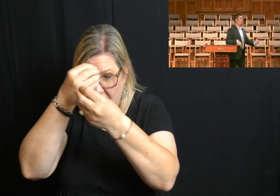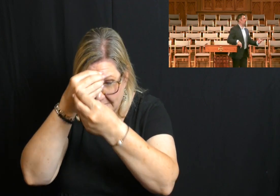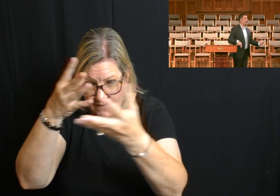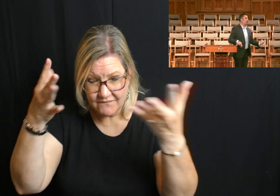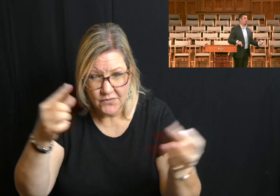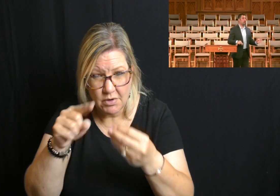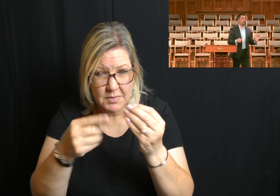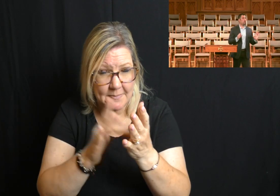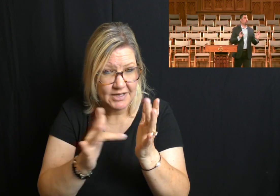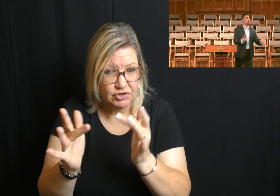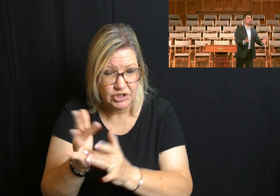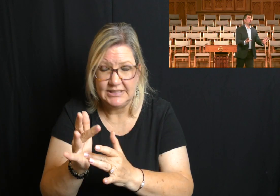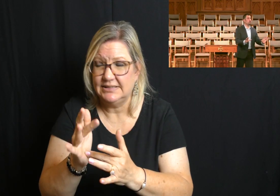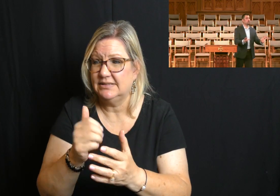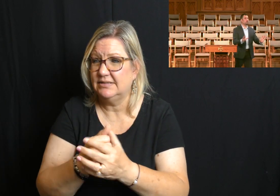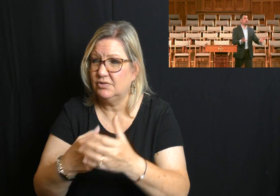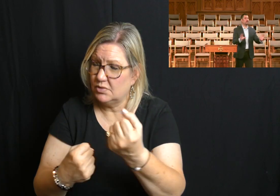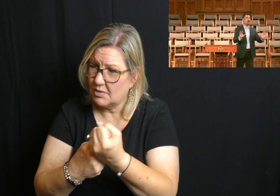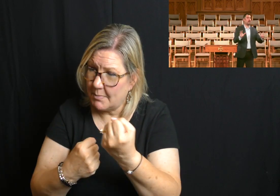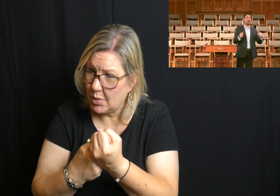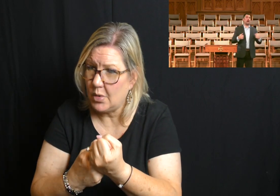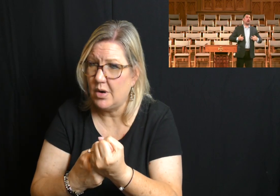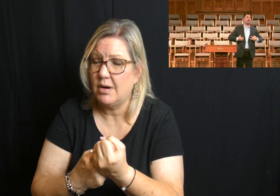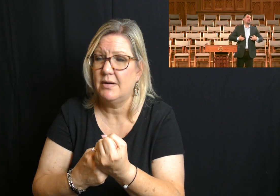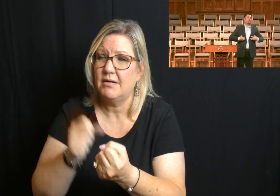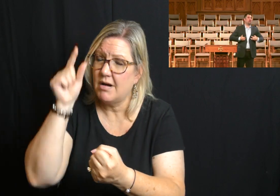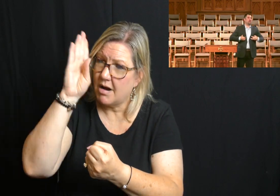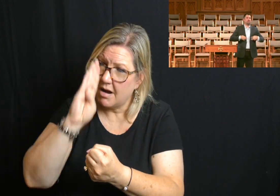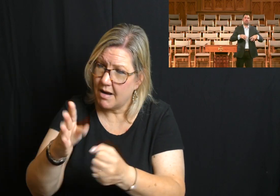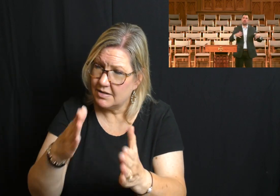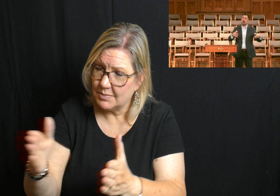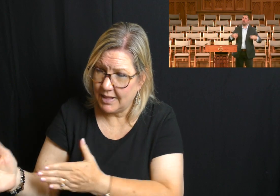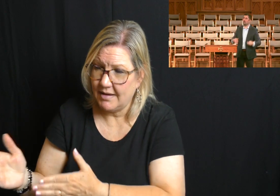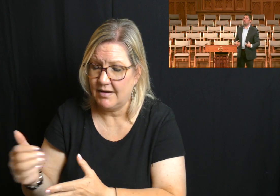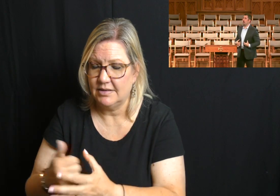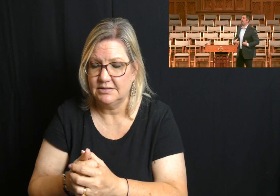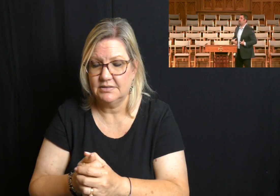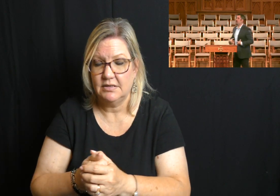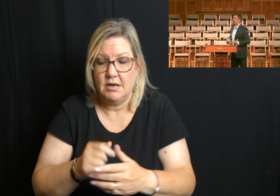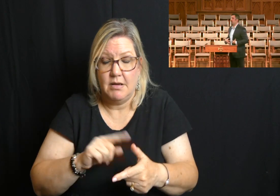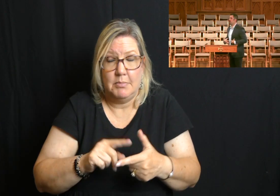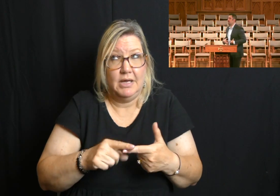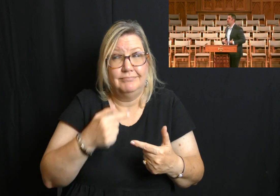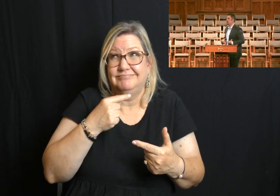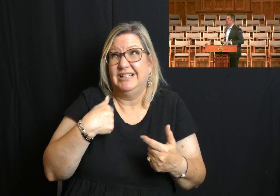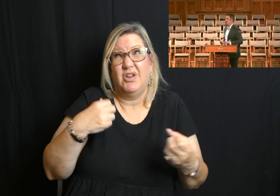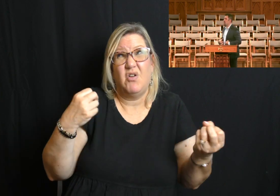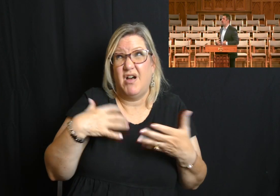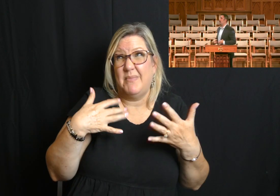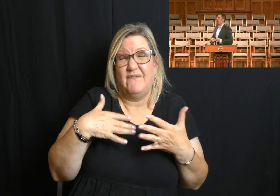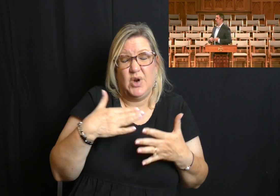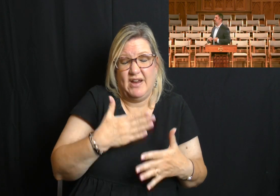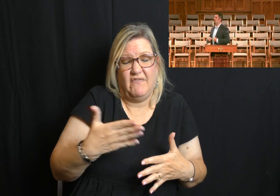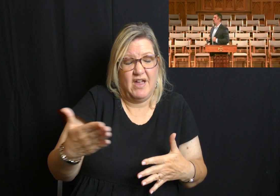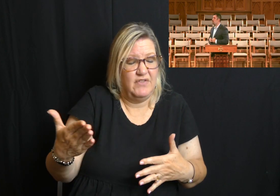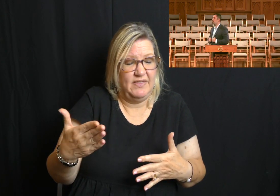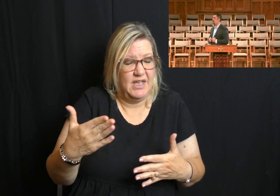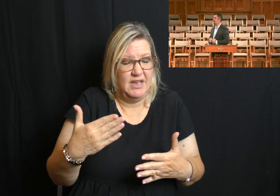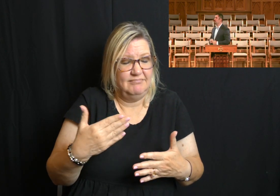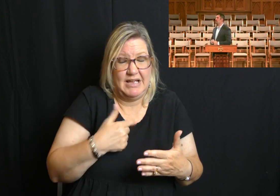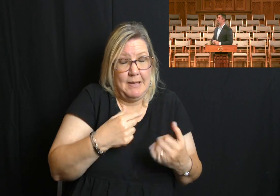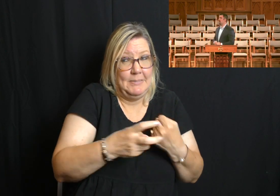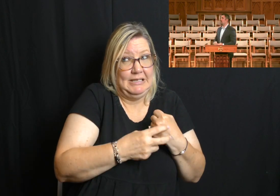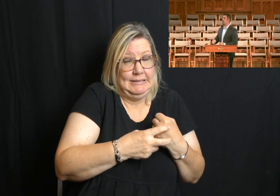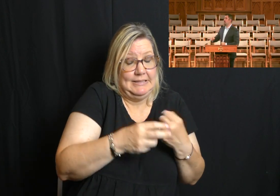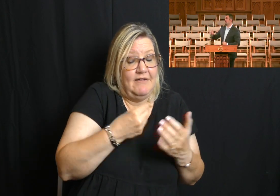could be going out, but we choose to say, God, I am afraid of the economy. I'm afraid of everything that's going on. I am going to hold my